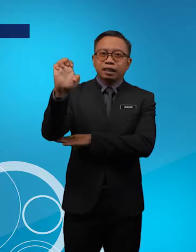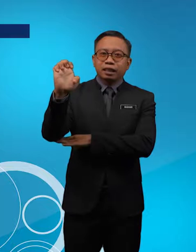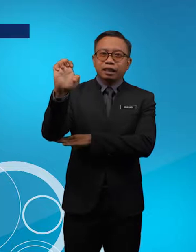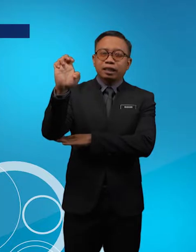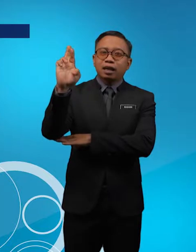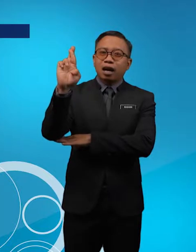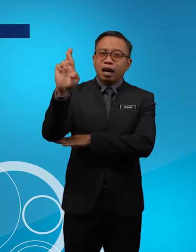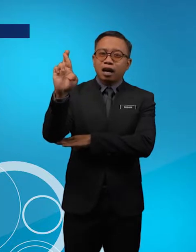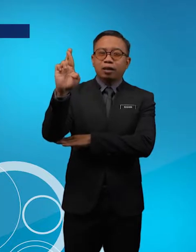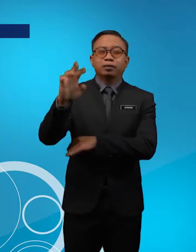R